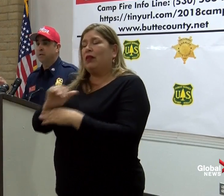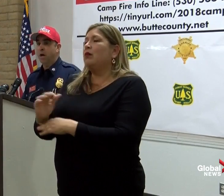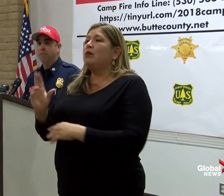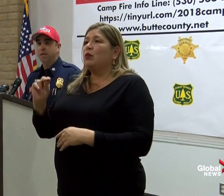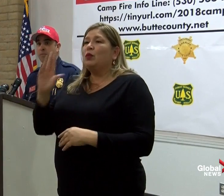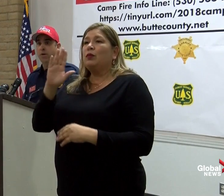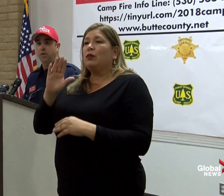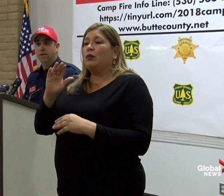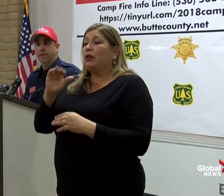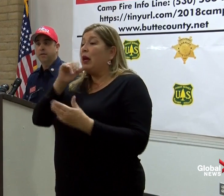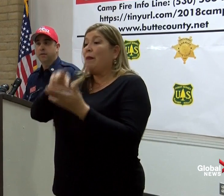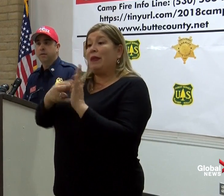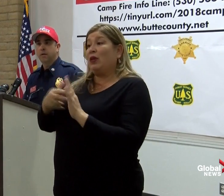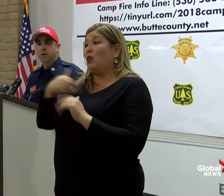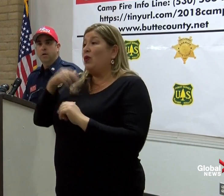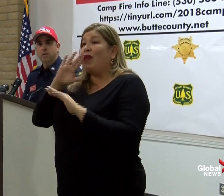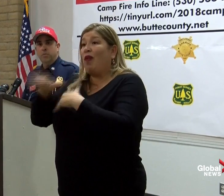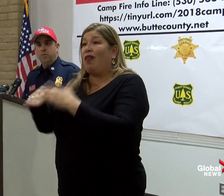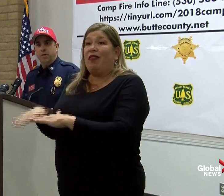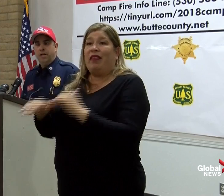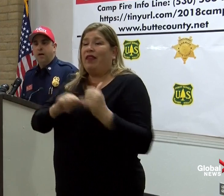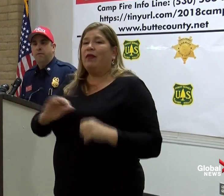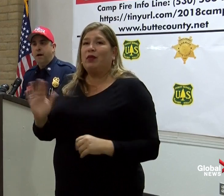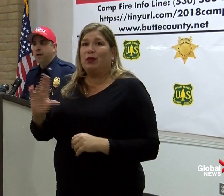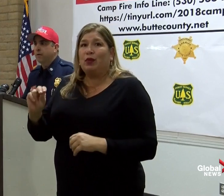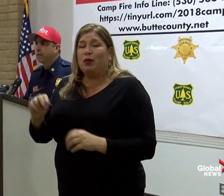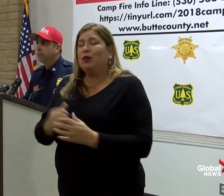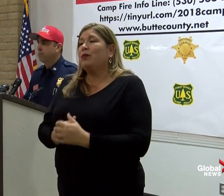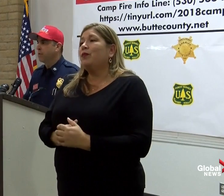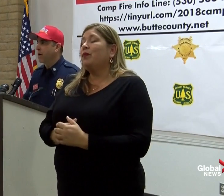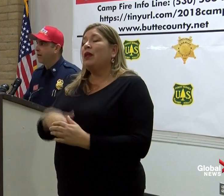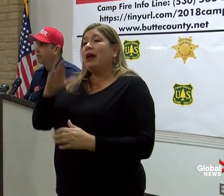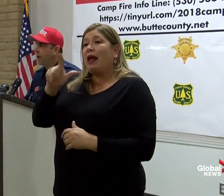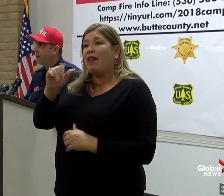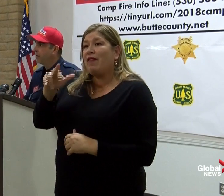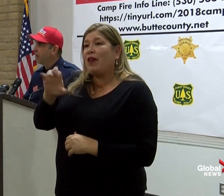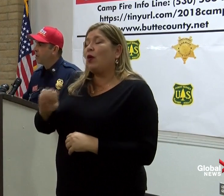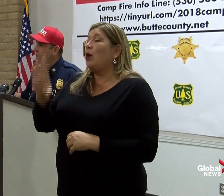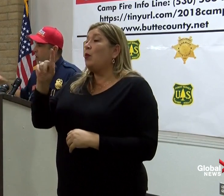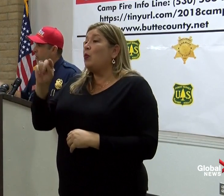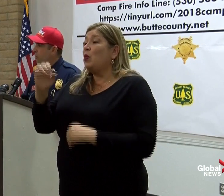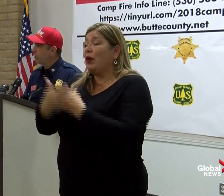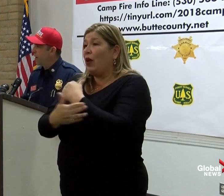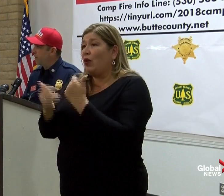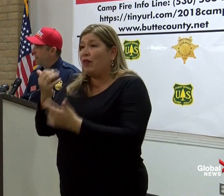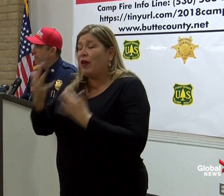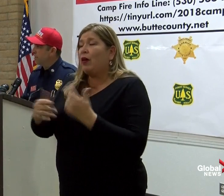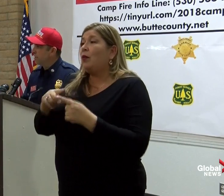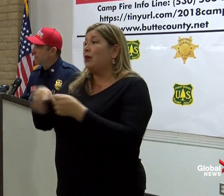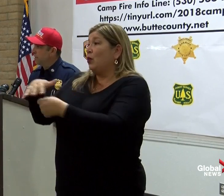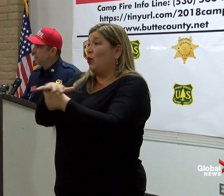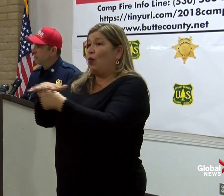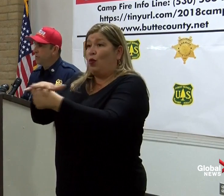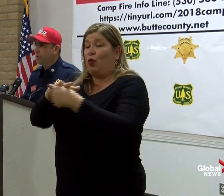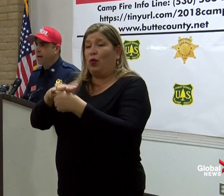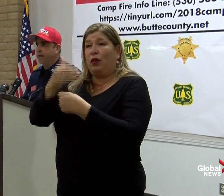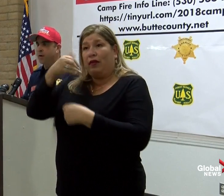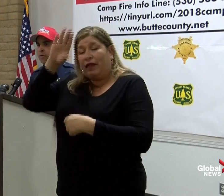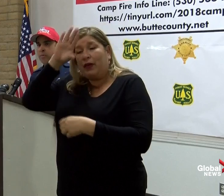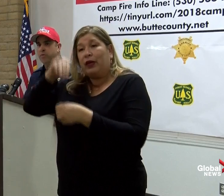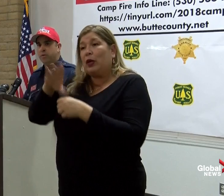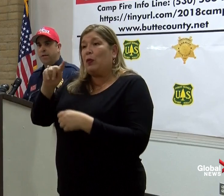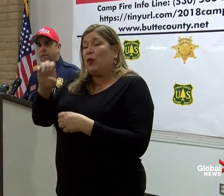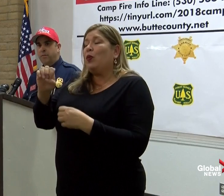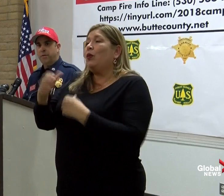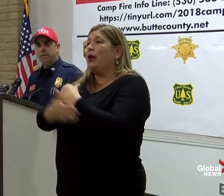that does not mean we're leaving. Between CAL FIRE, Butte County Fire, all the local fire agencies in Butte County,